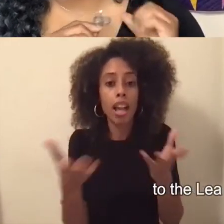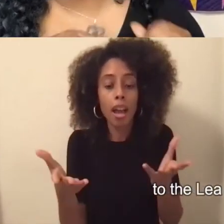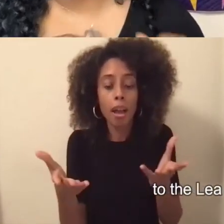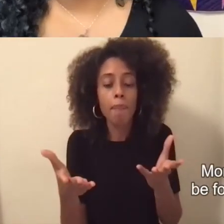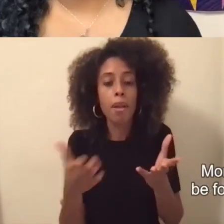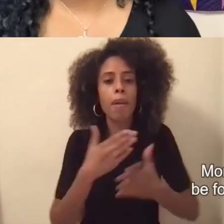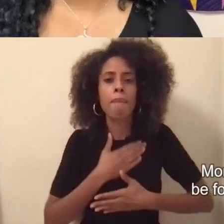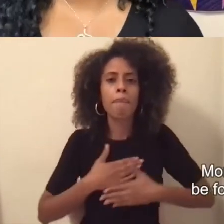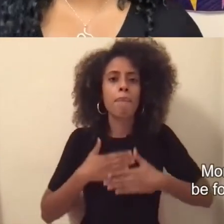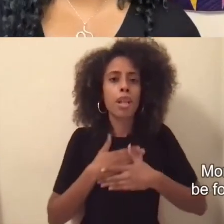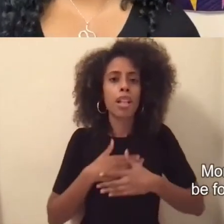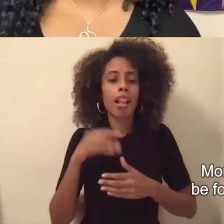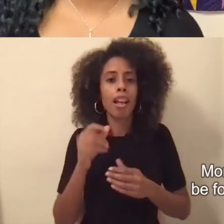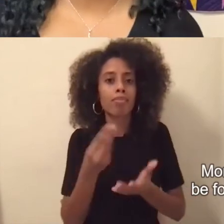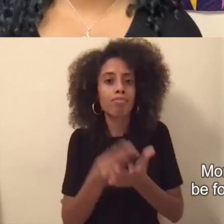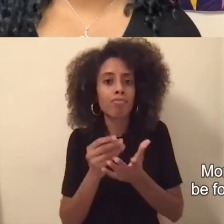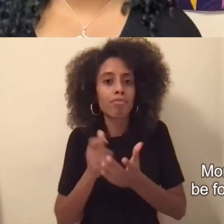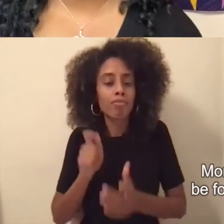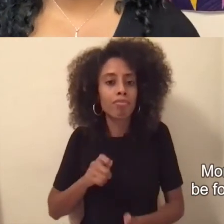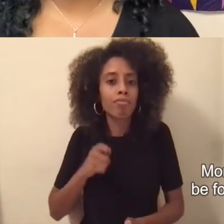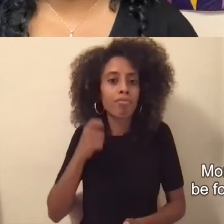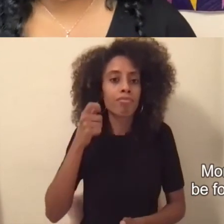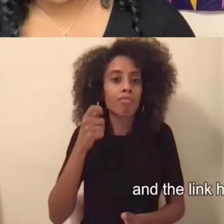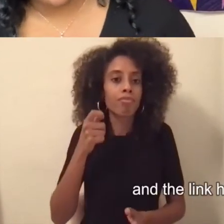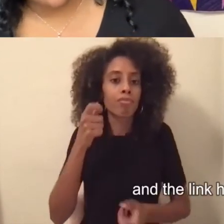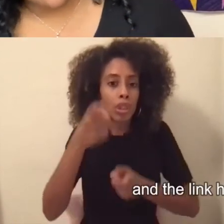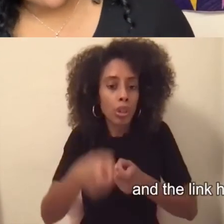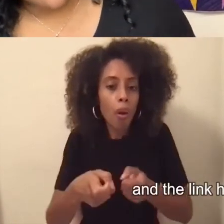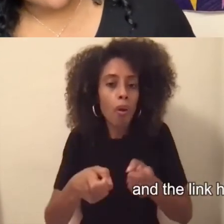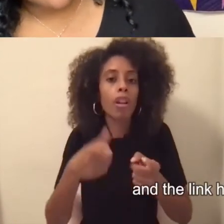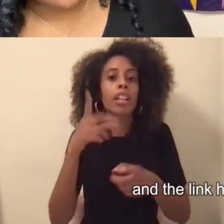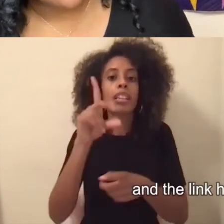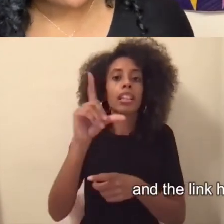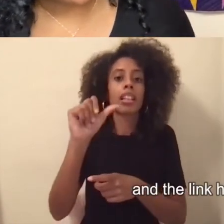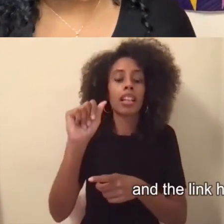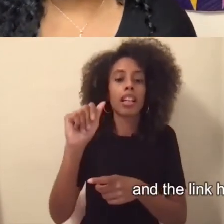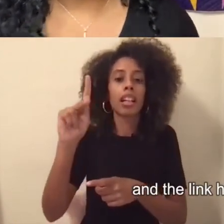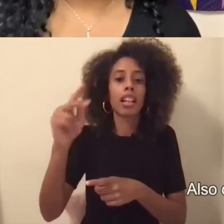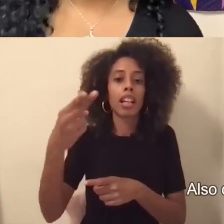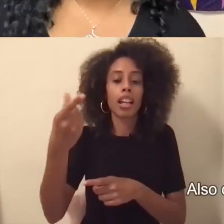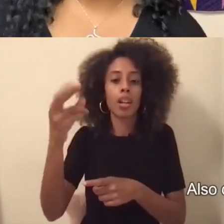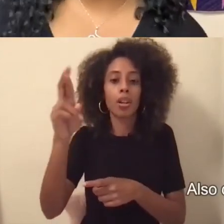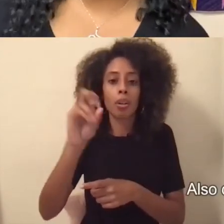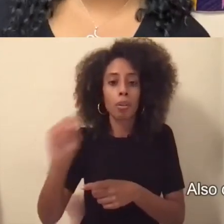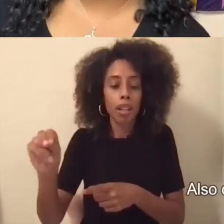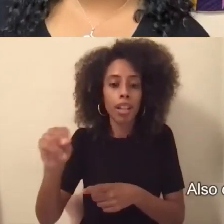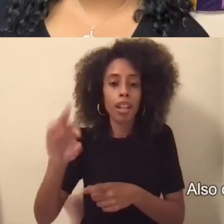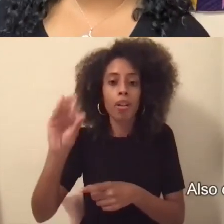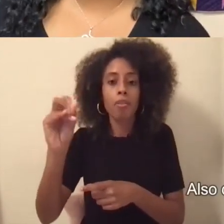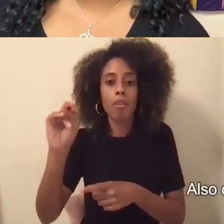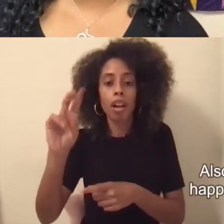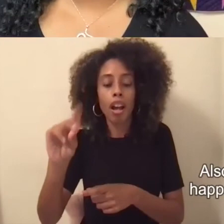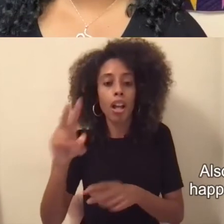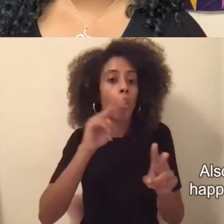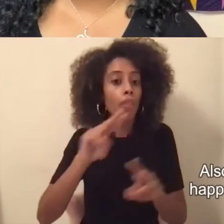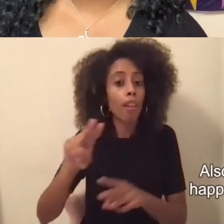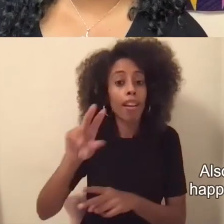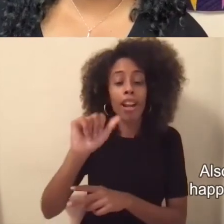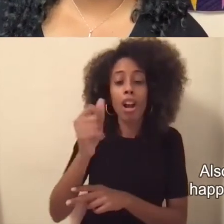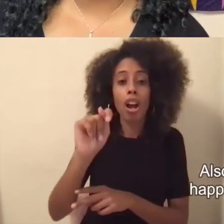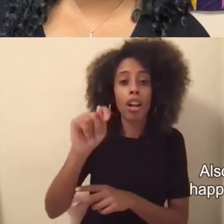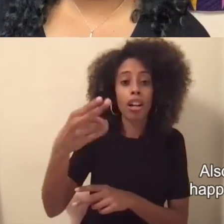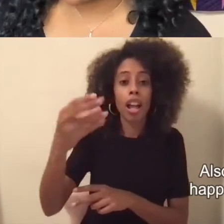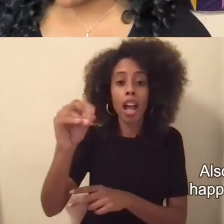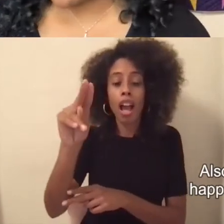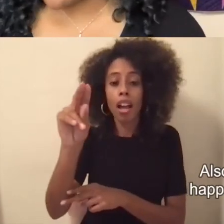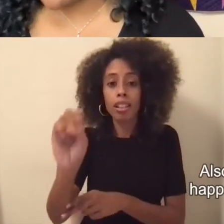Memorial Fund. More information can be found on our website, and the link has been put in the chat box. Also check out Art House. Also check out